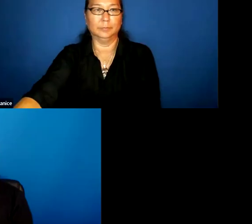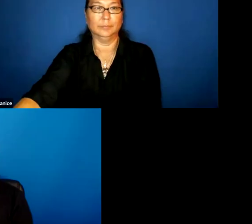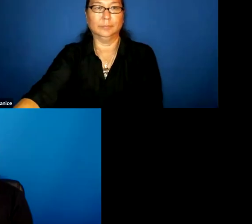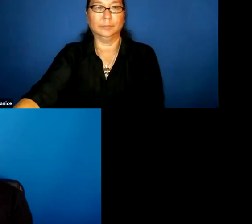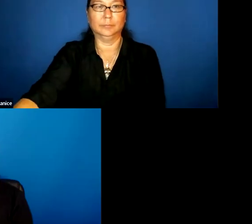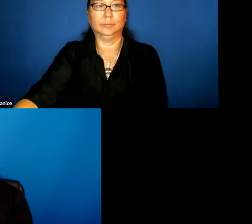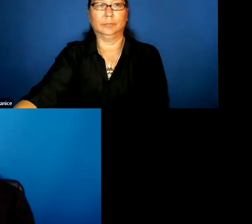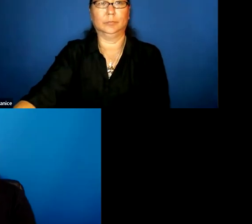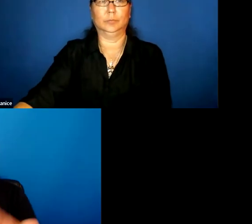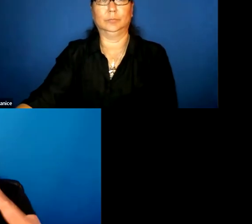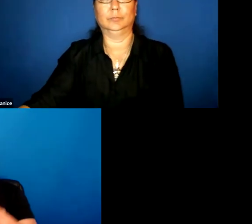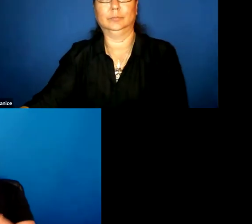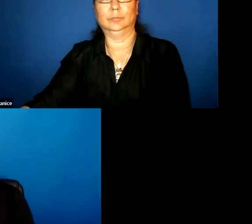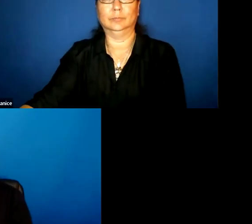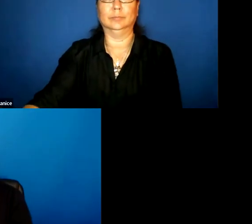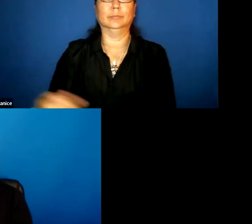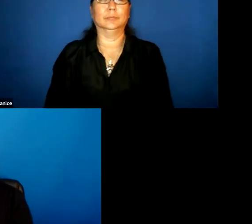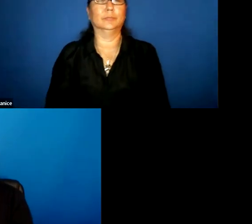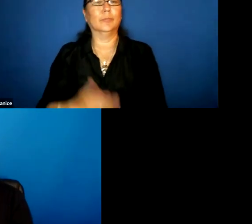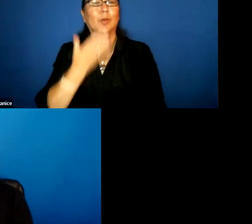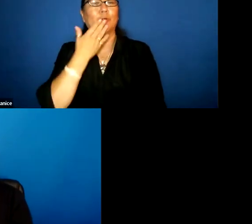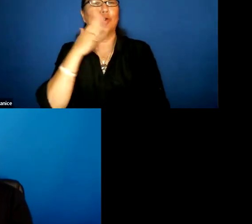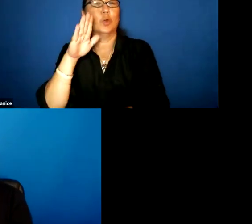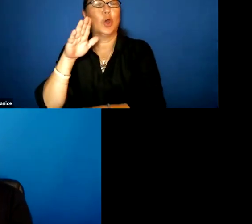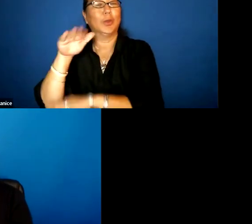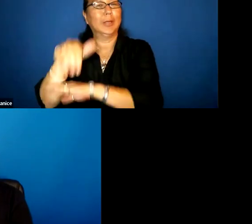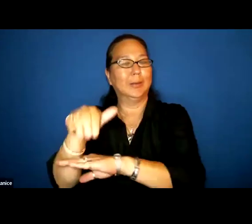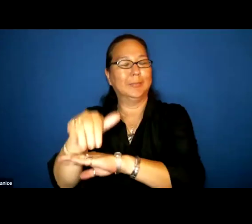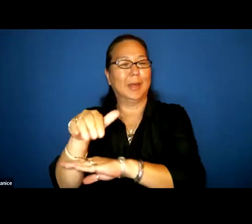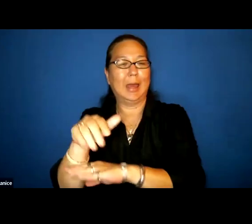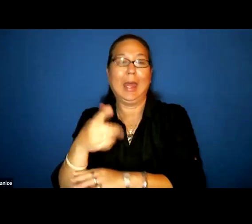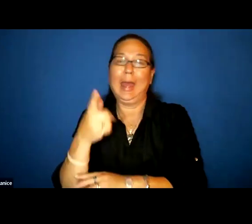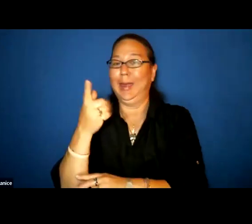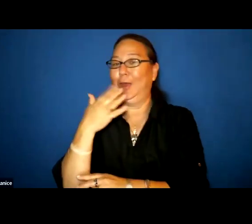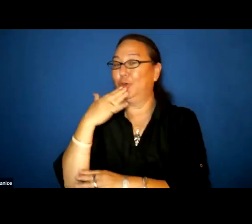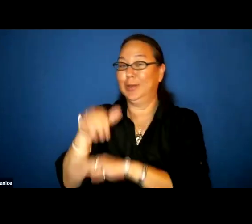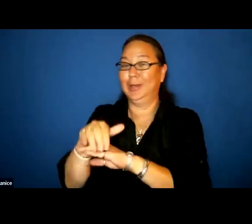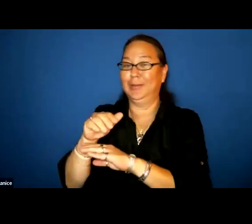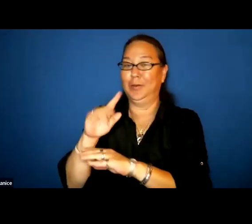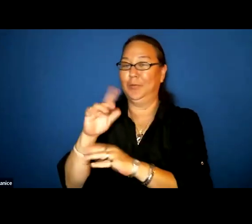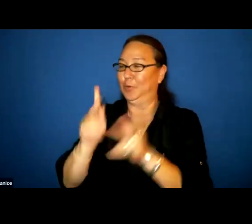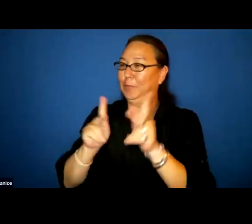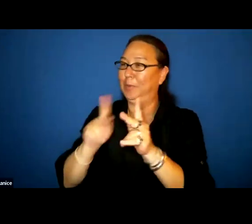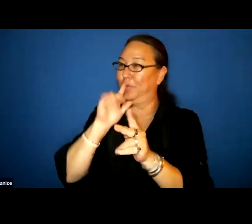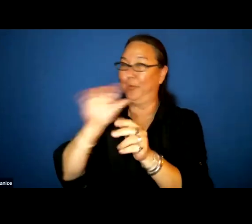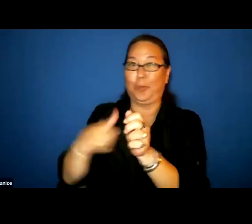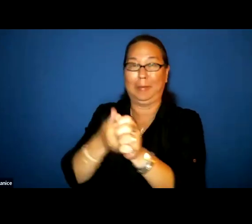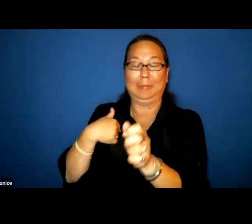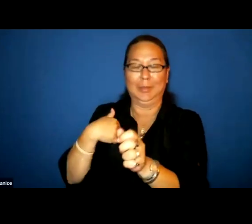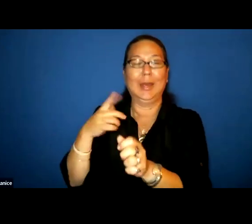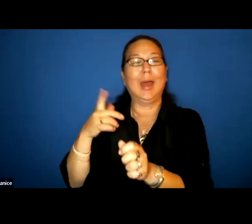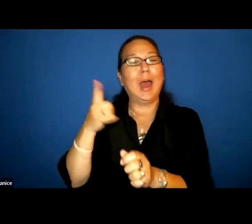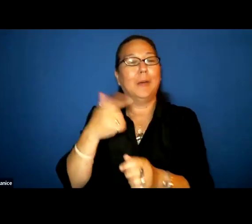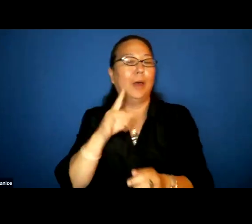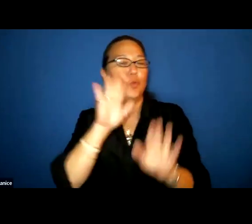Good evening. First, good evening to everyone behind me. I apologize to have my back to all of the wonderful advocates and community